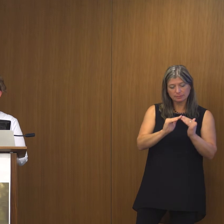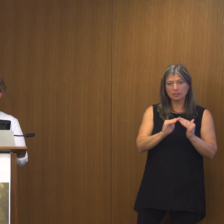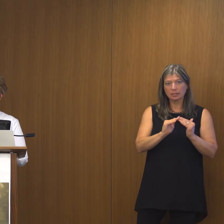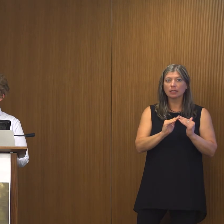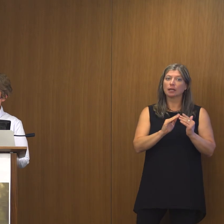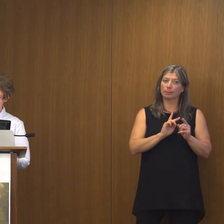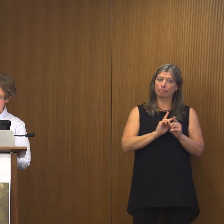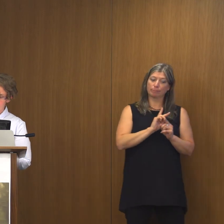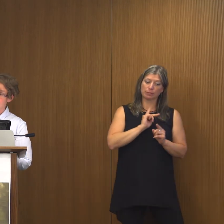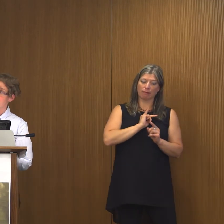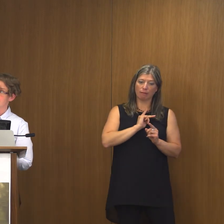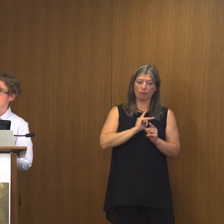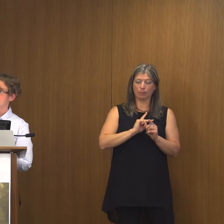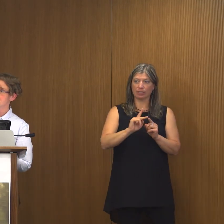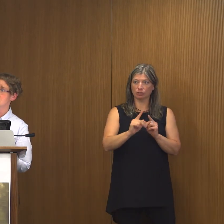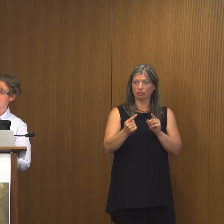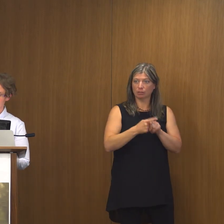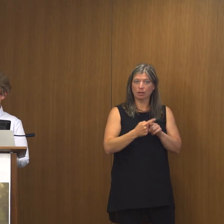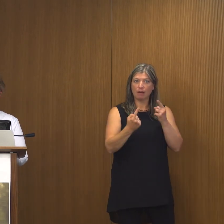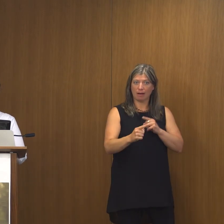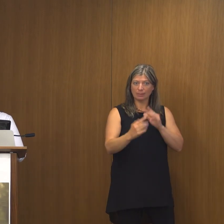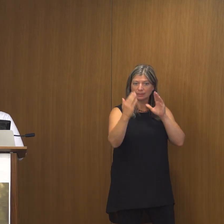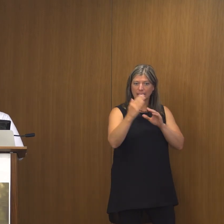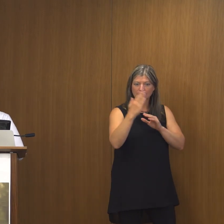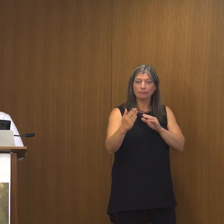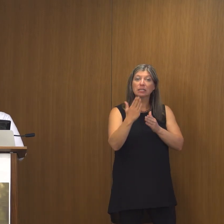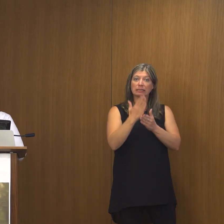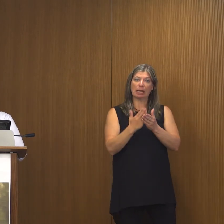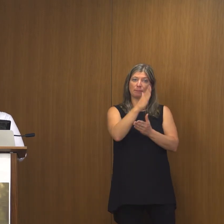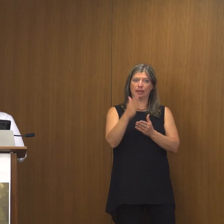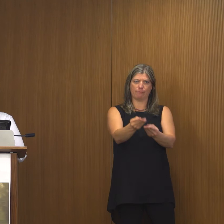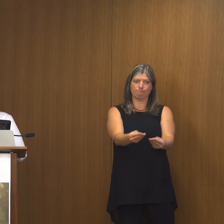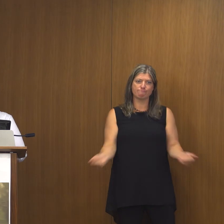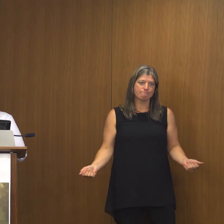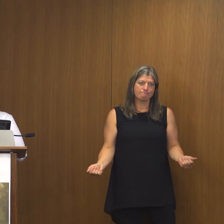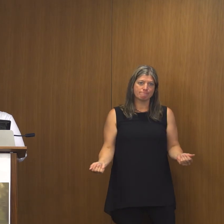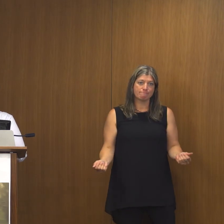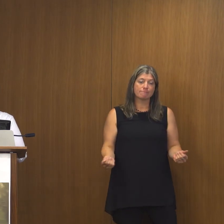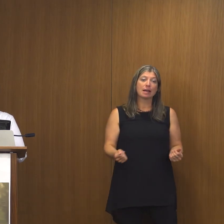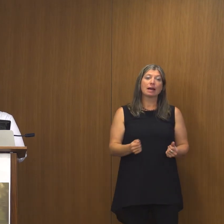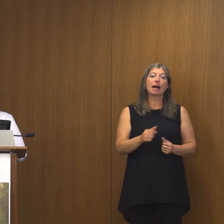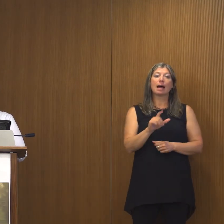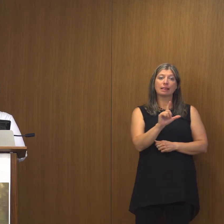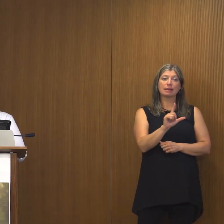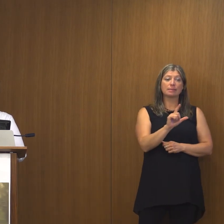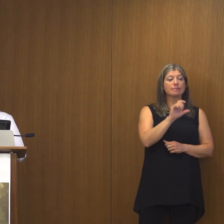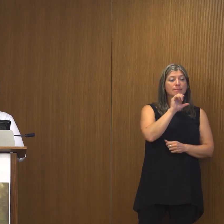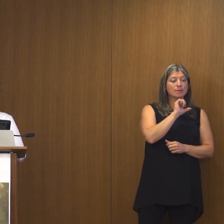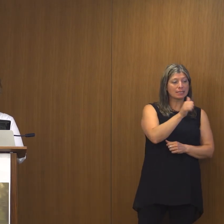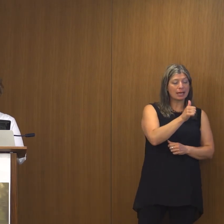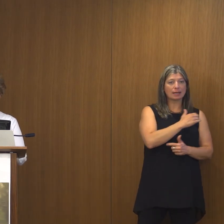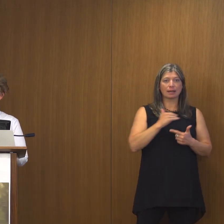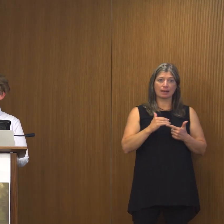professional conflicts that I never expected, some of which I never overcame. When Liam was 10 and Kaya was 8, we welcomed